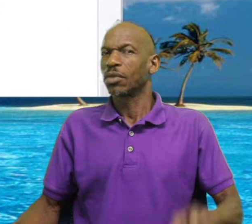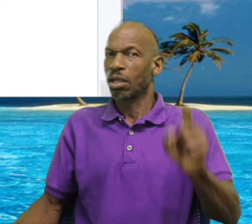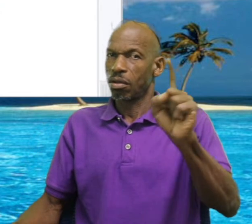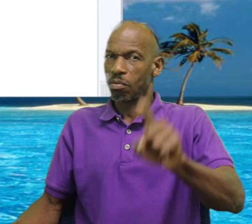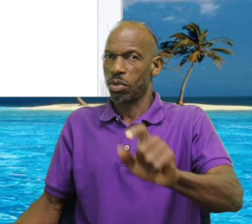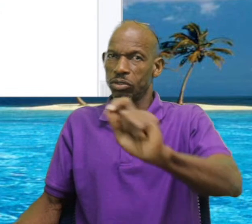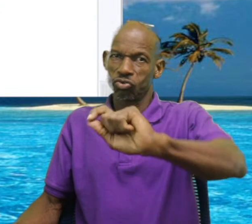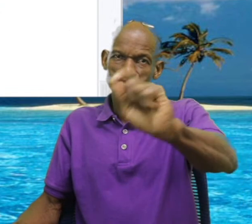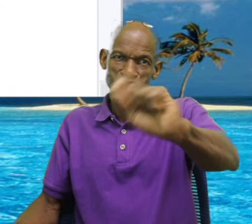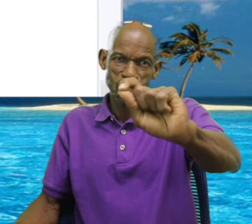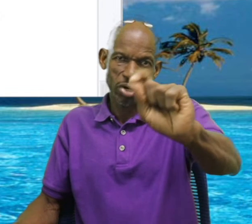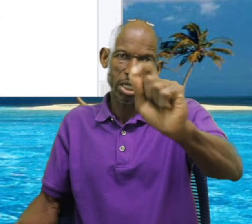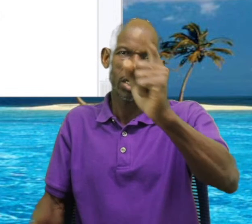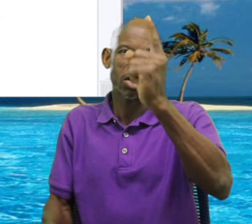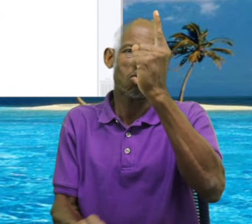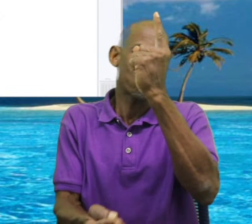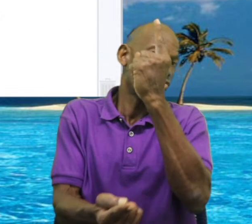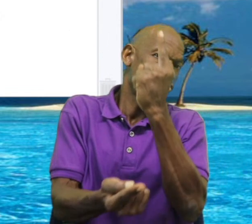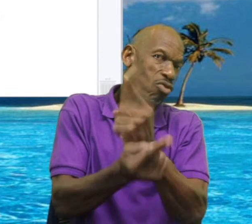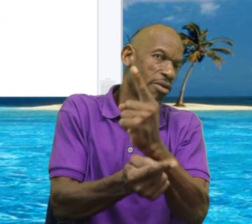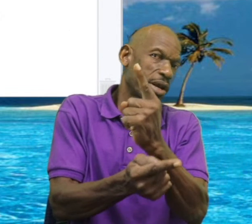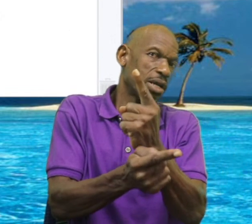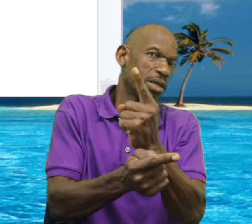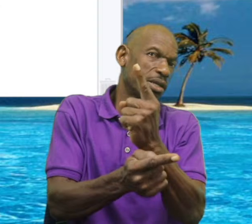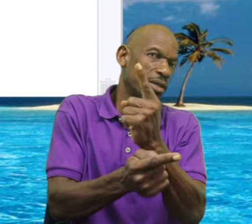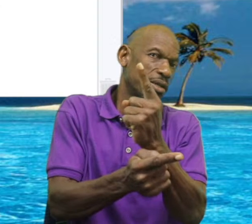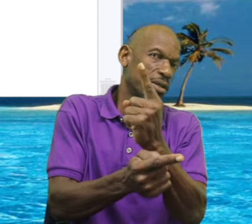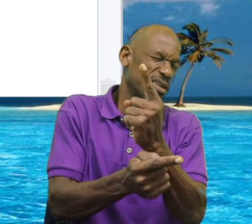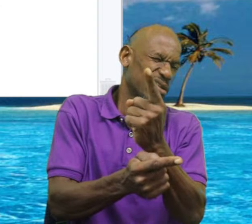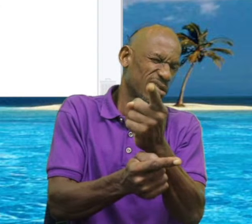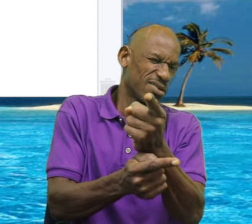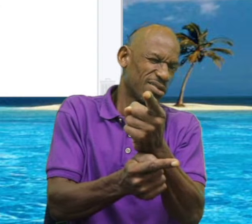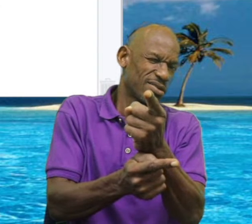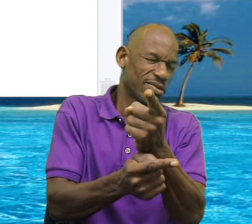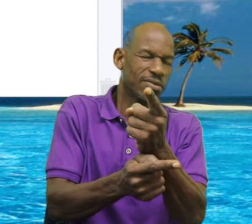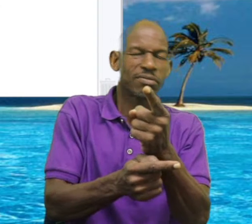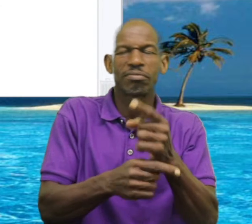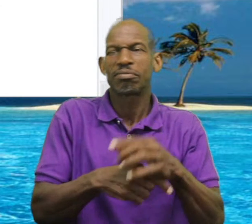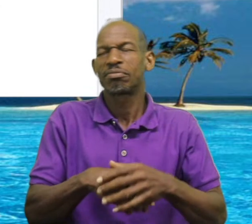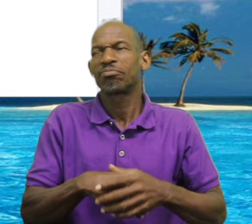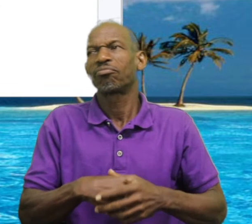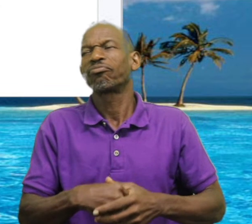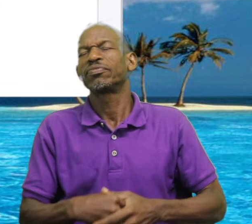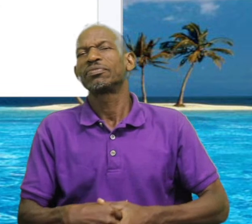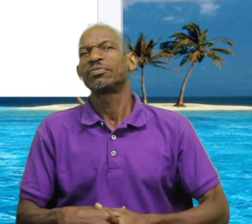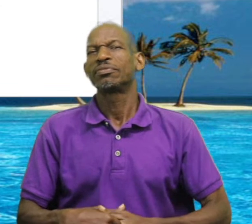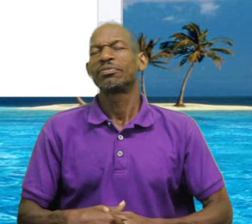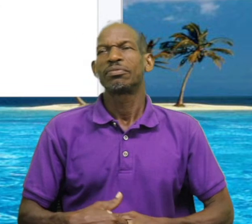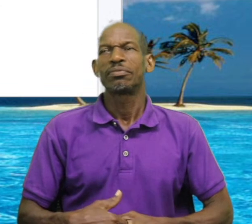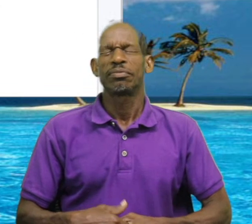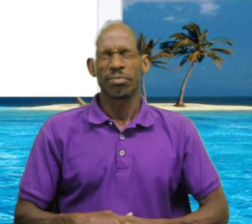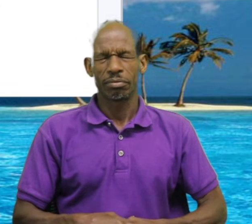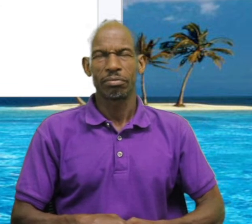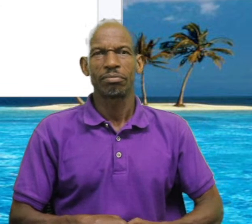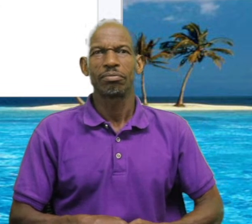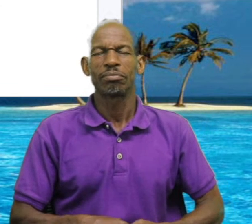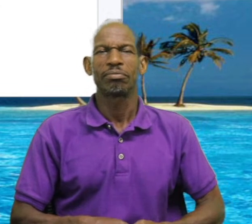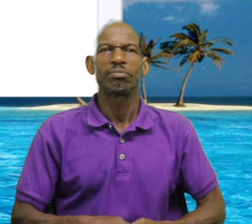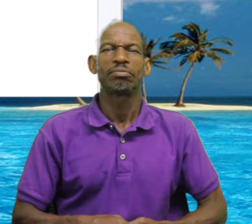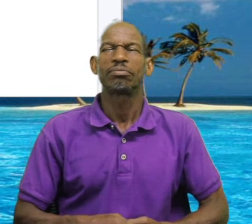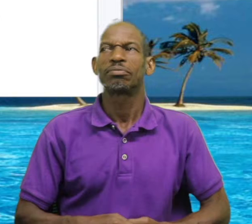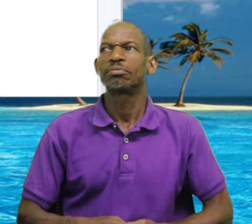used properly, especially when you're writing English. Right? And that is what you write. You have to write English.